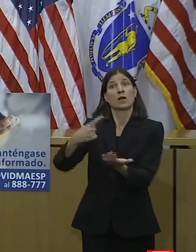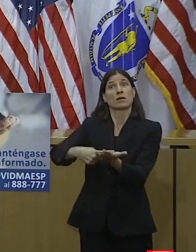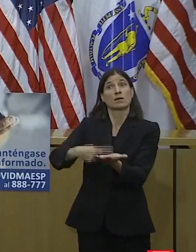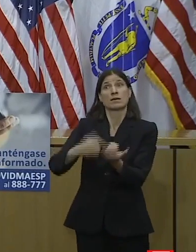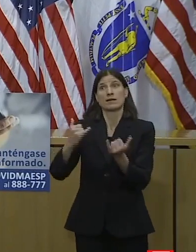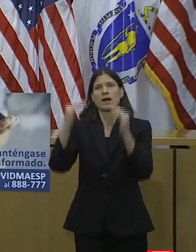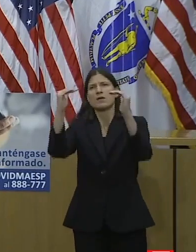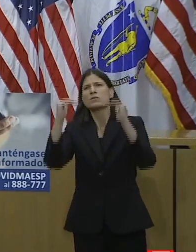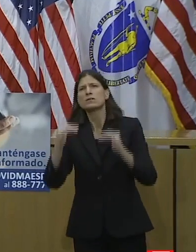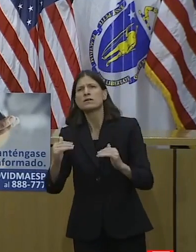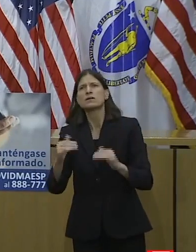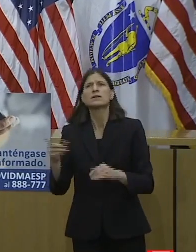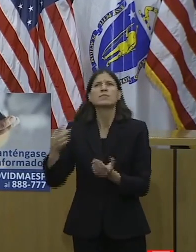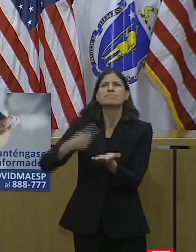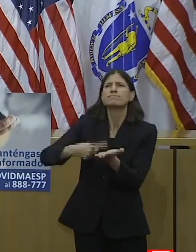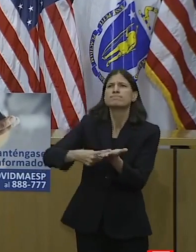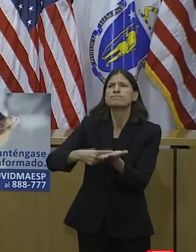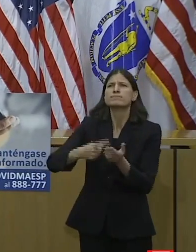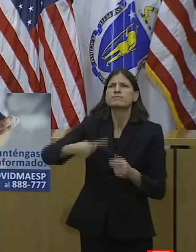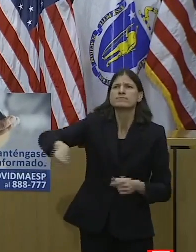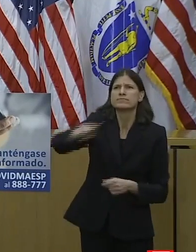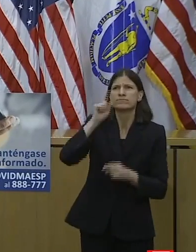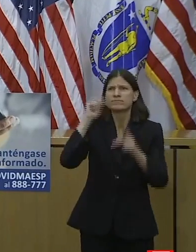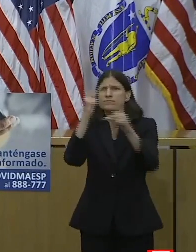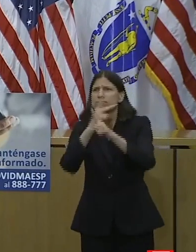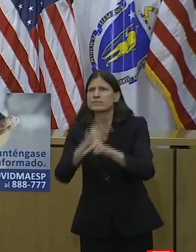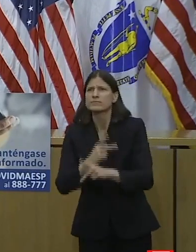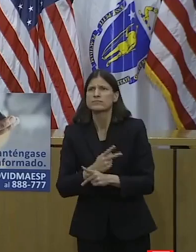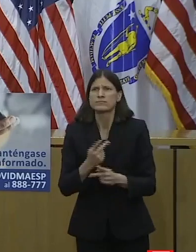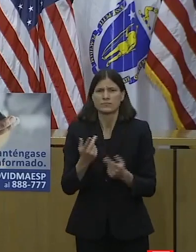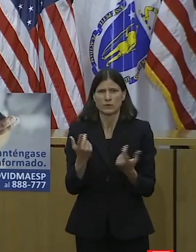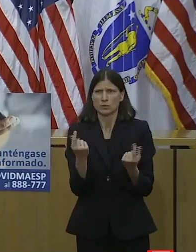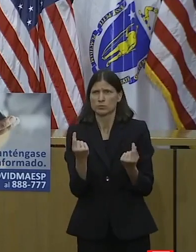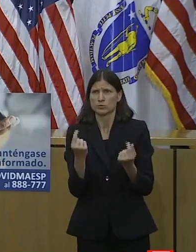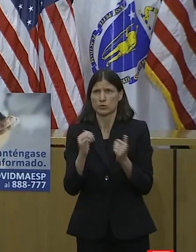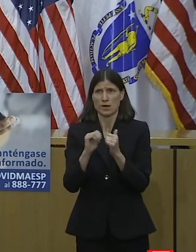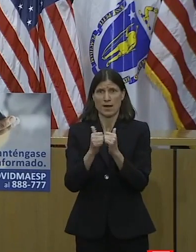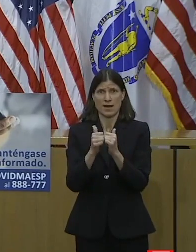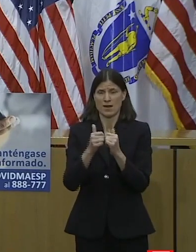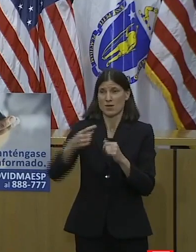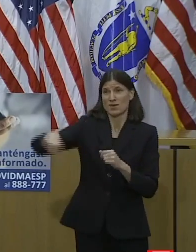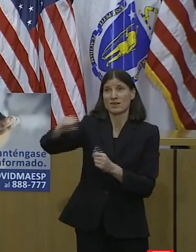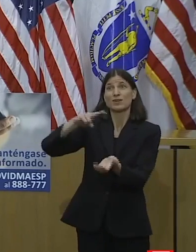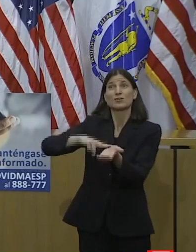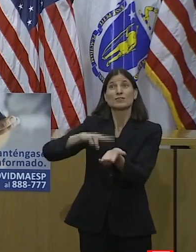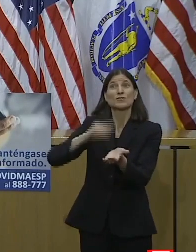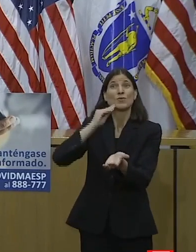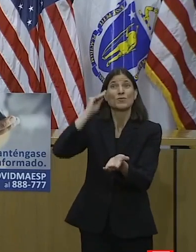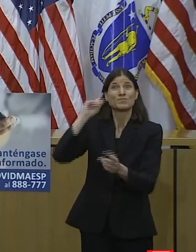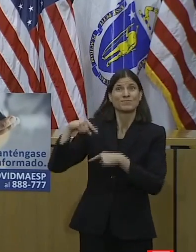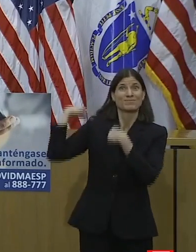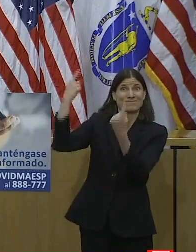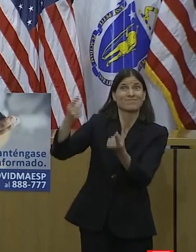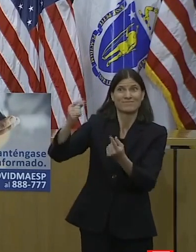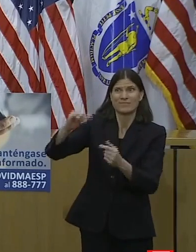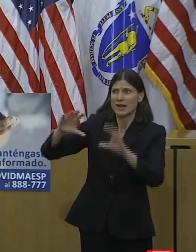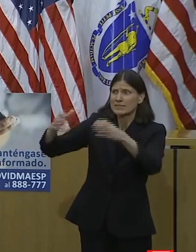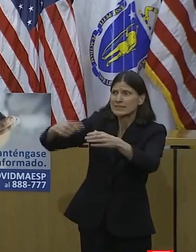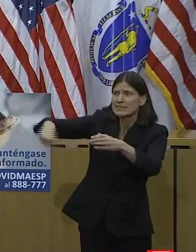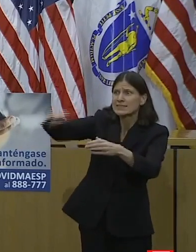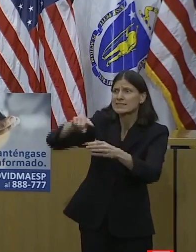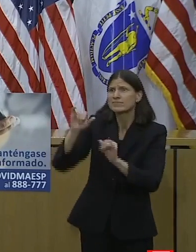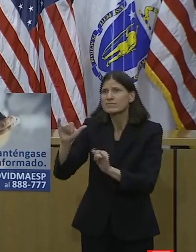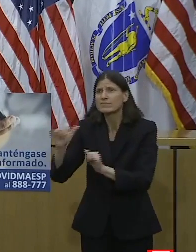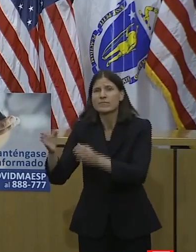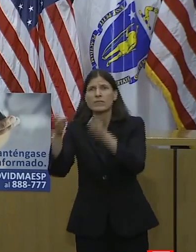respect to long-term care facilities. Massachusetts is working to detect, prevent, and manage the outbreaks of COVID-19